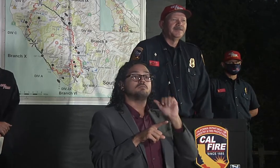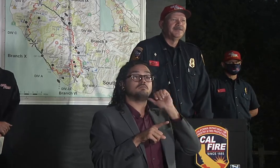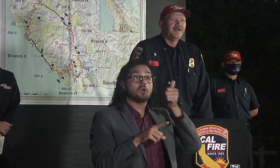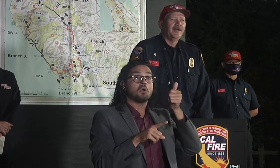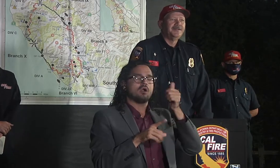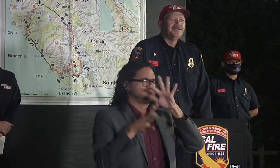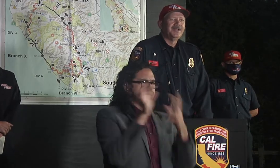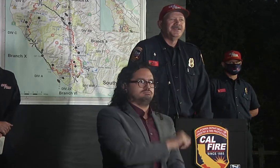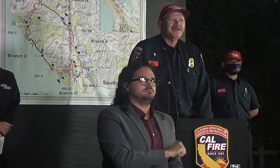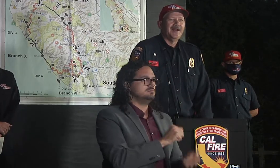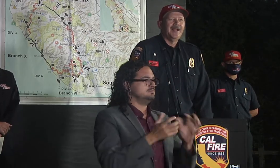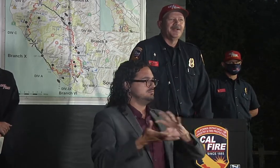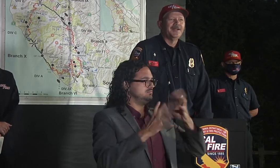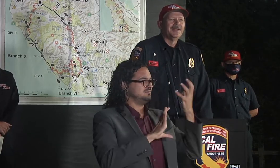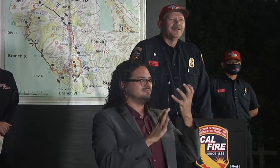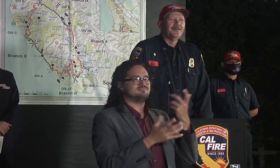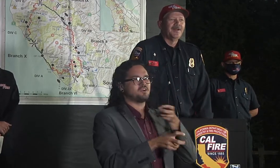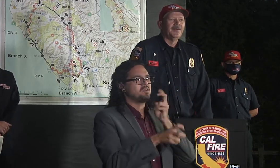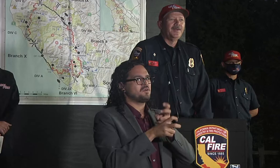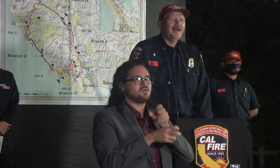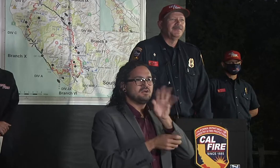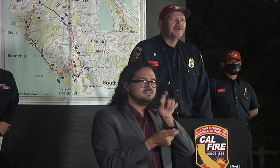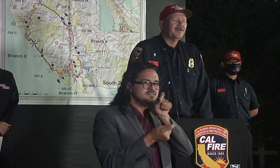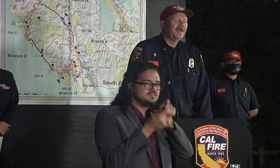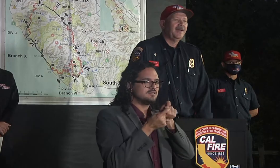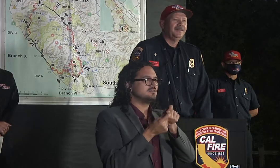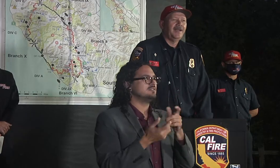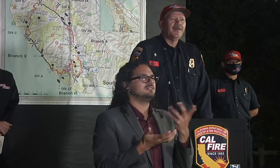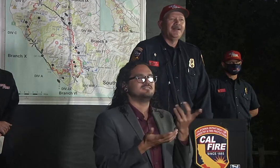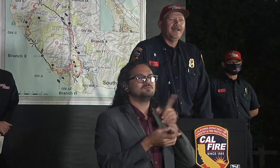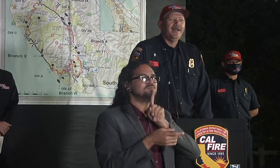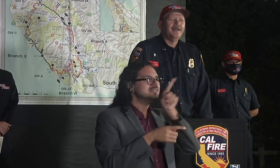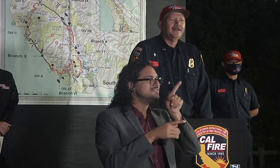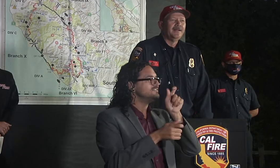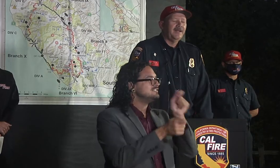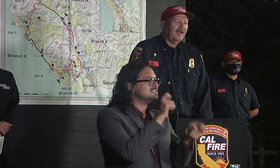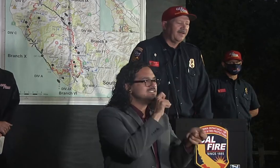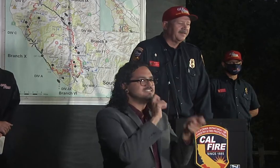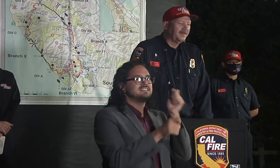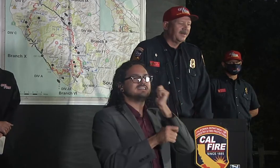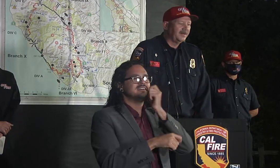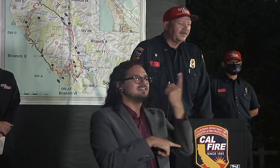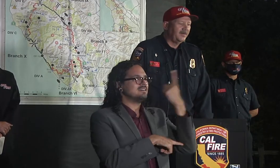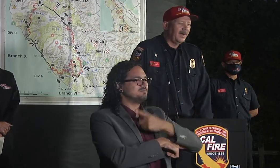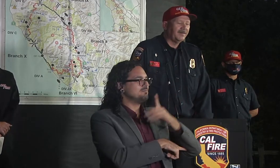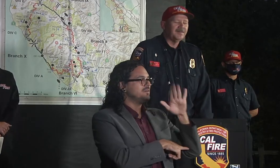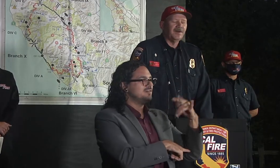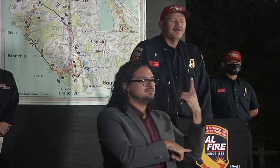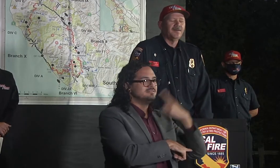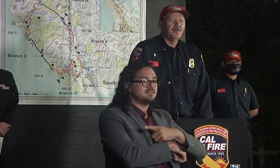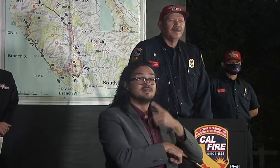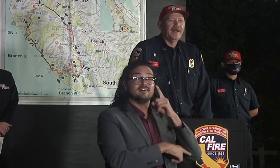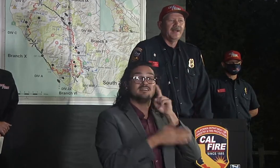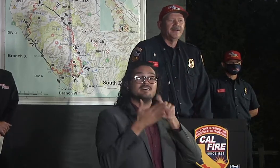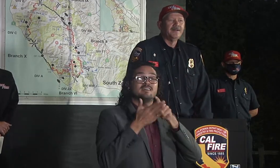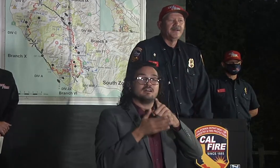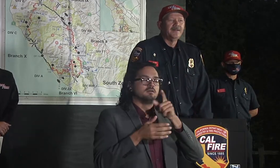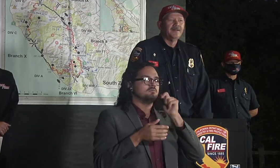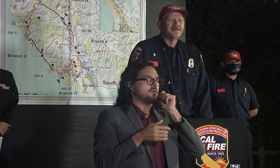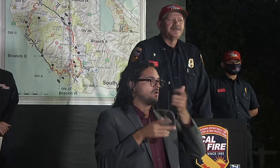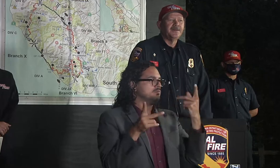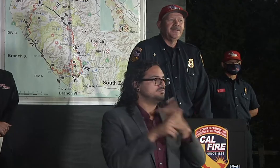another changing dynamic. So we have to look at it day by day. As the ground starts to cool